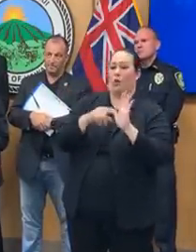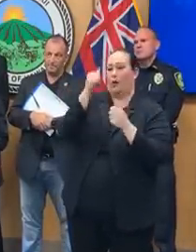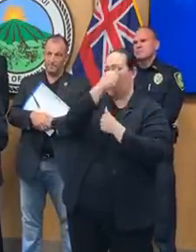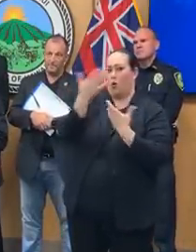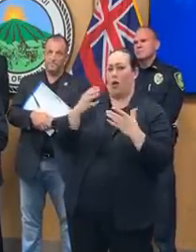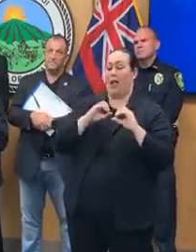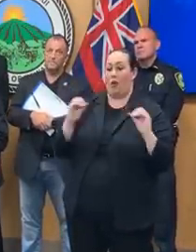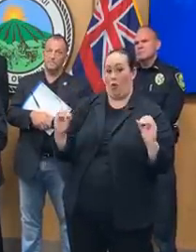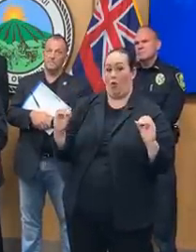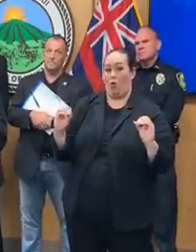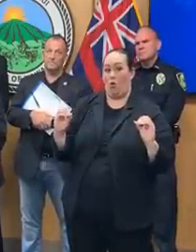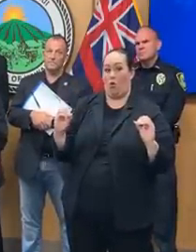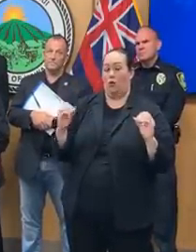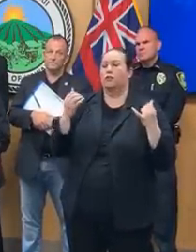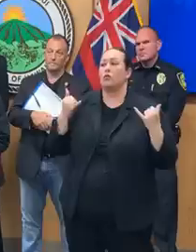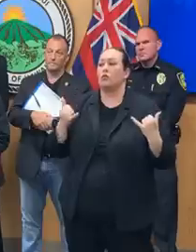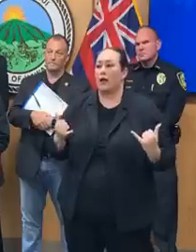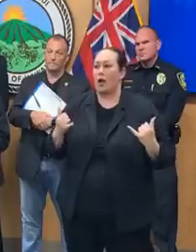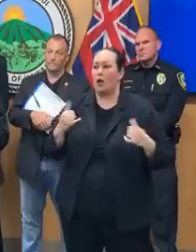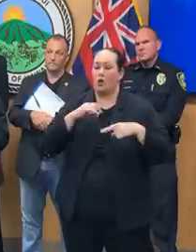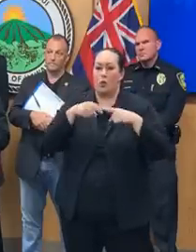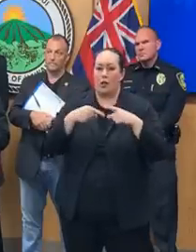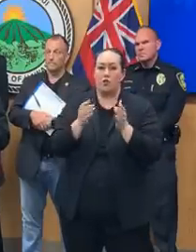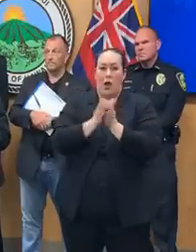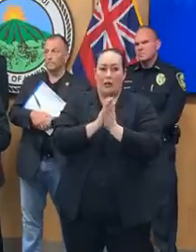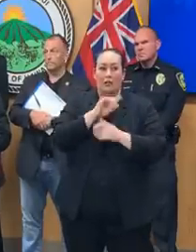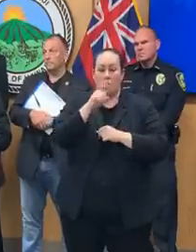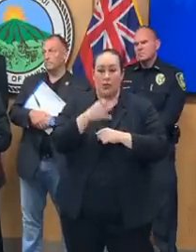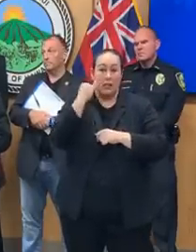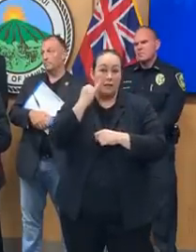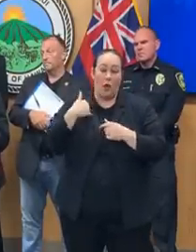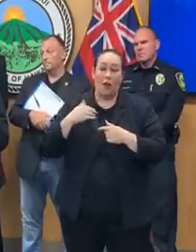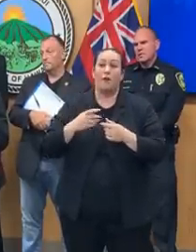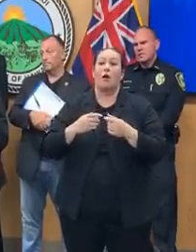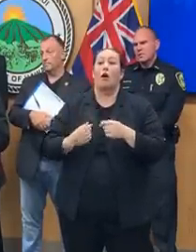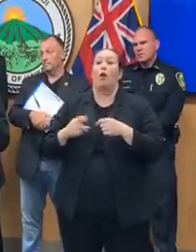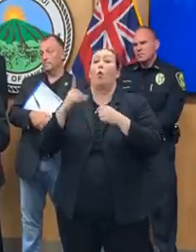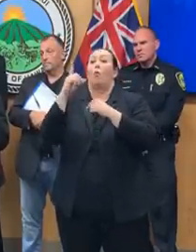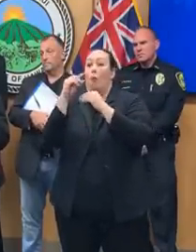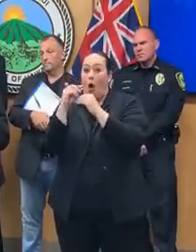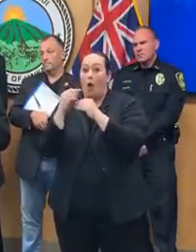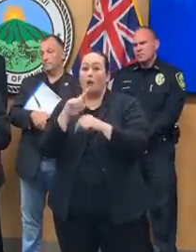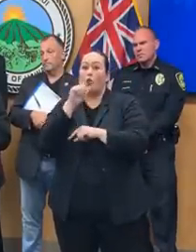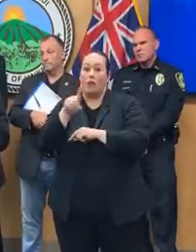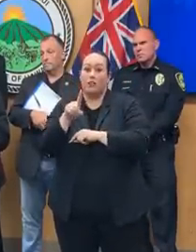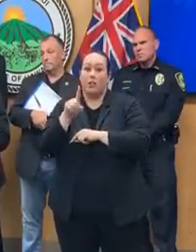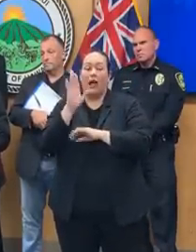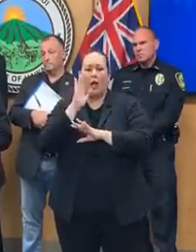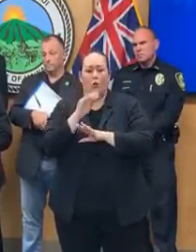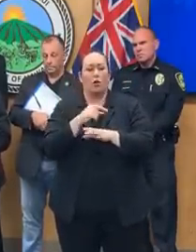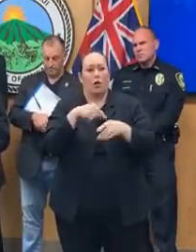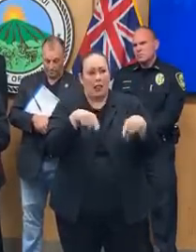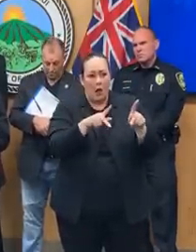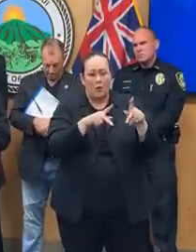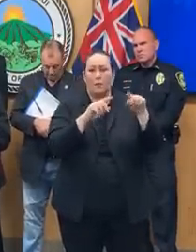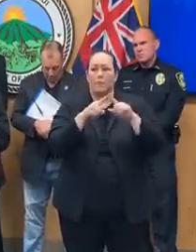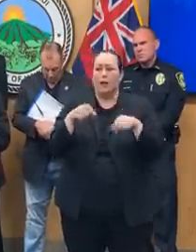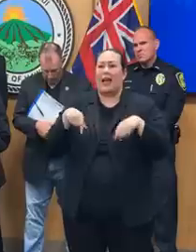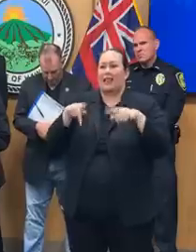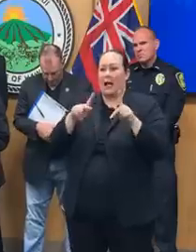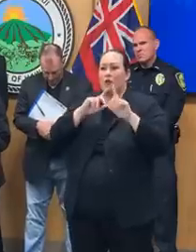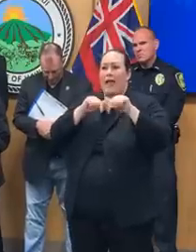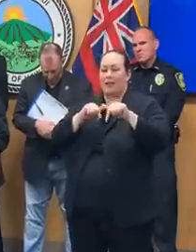okay? So in good faith, when you ask your question, if you have a follow-up, I will grant that, but I'm asking you guys to allow the